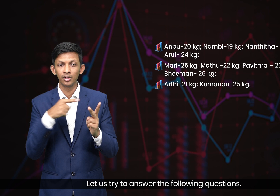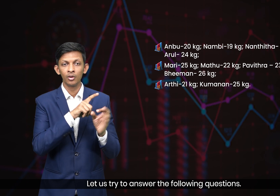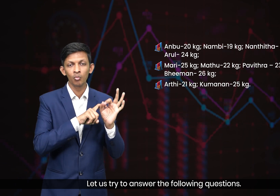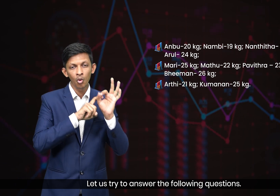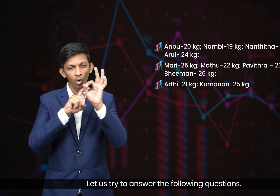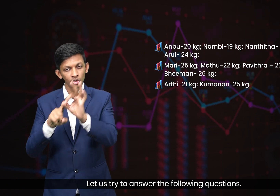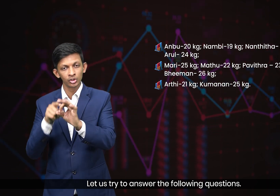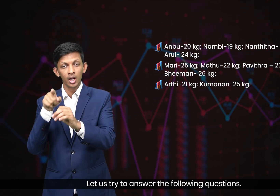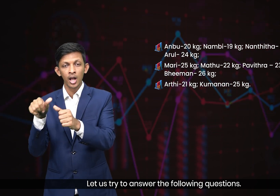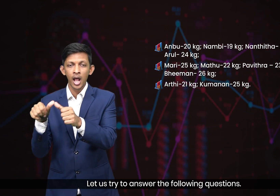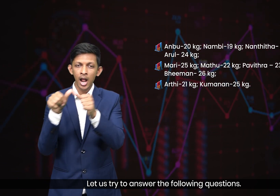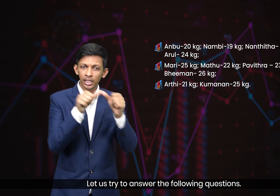following questions.